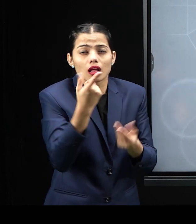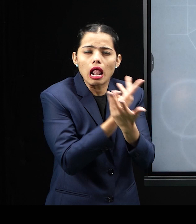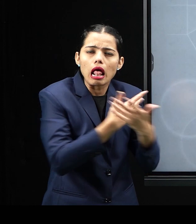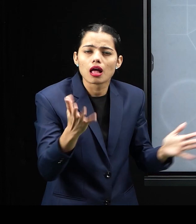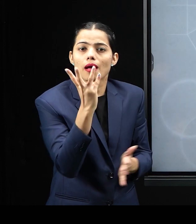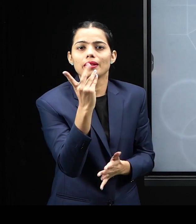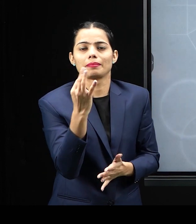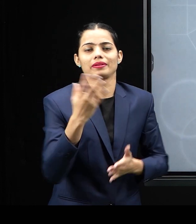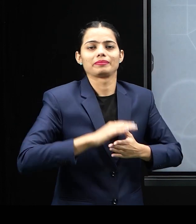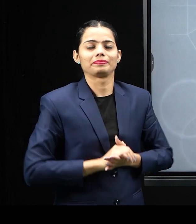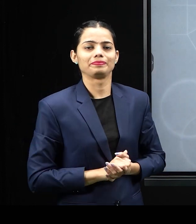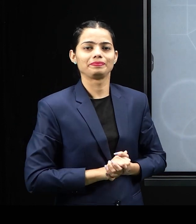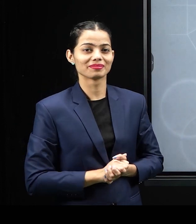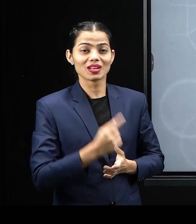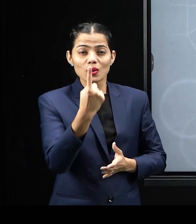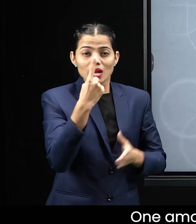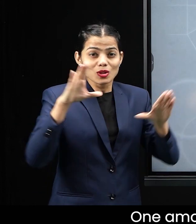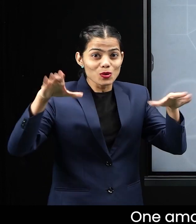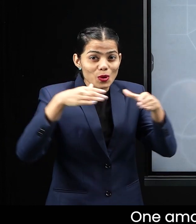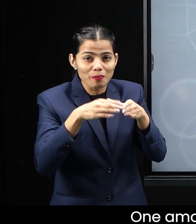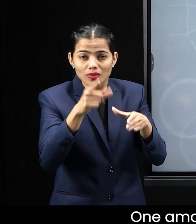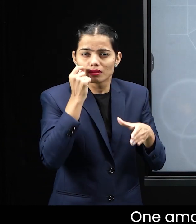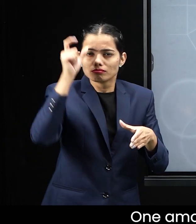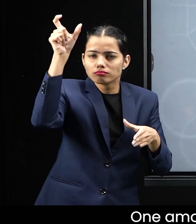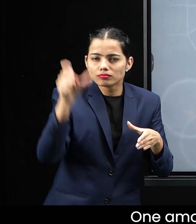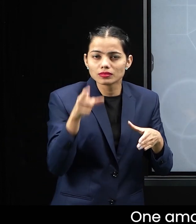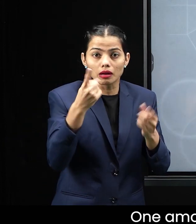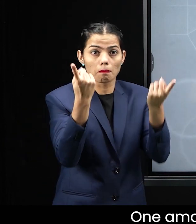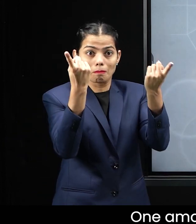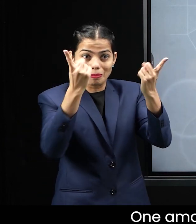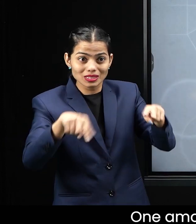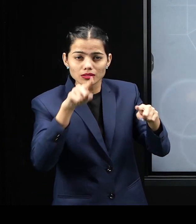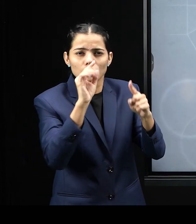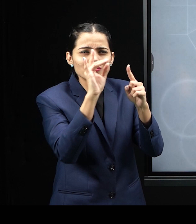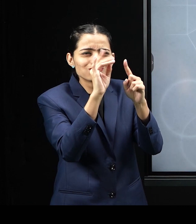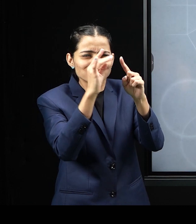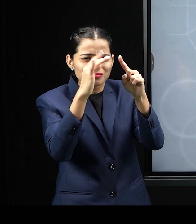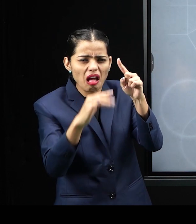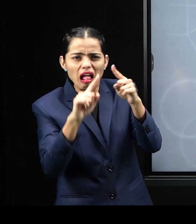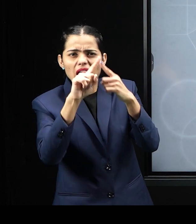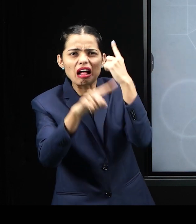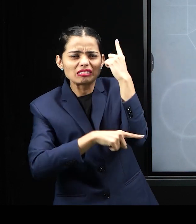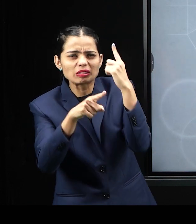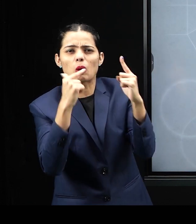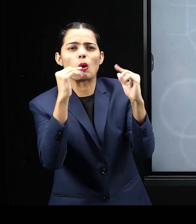the properties of numbers. One among them is Euclid's division lemma.